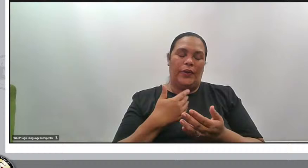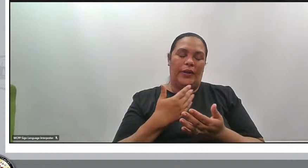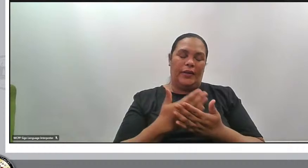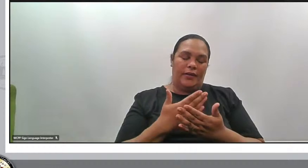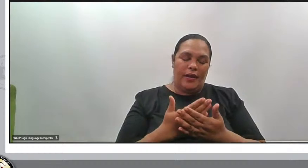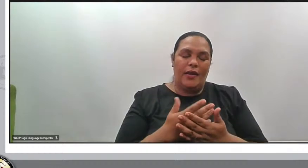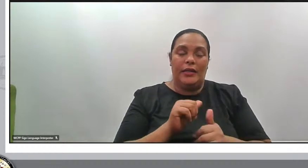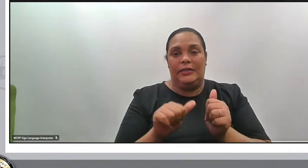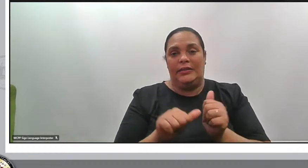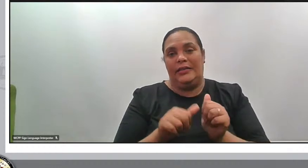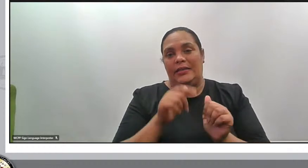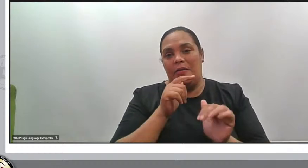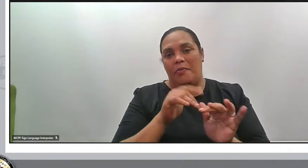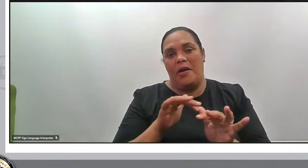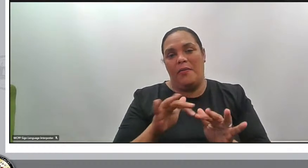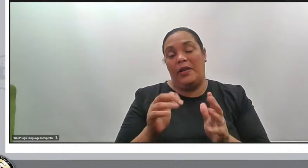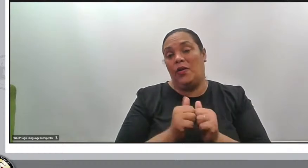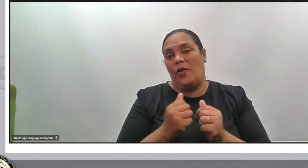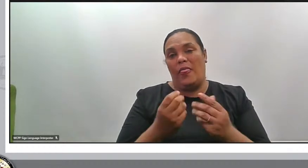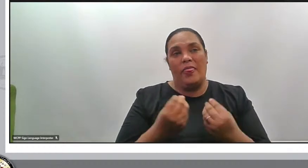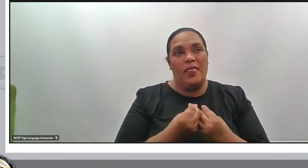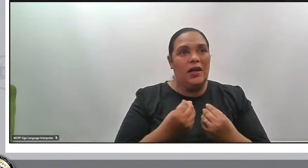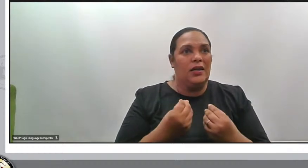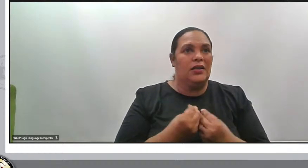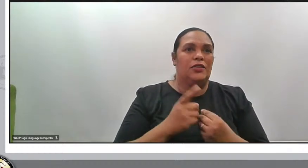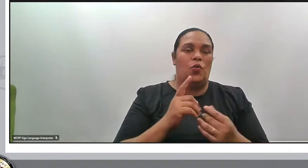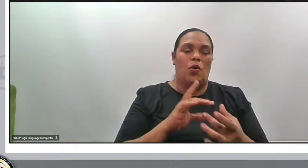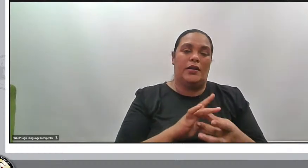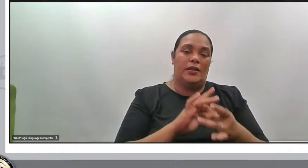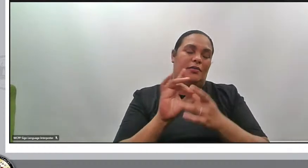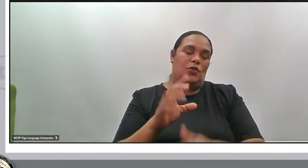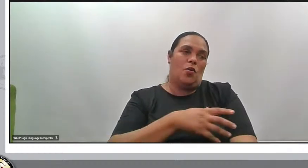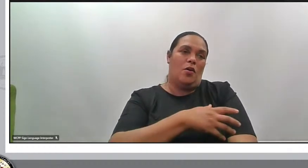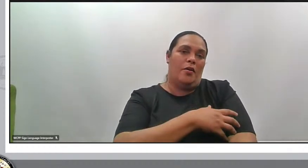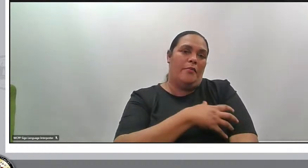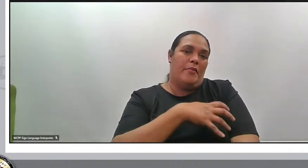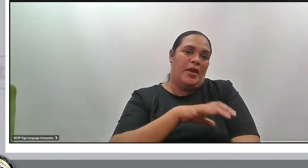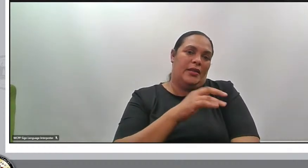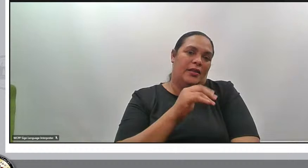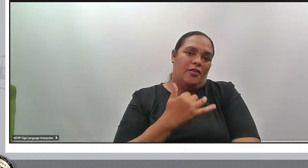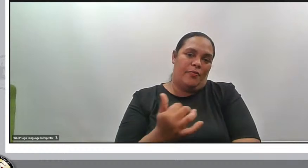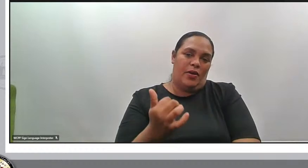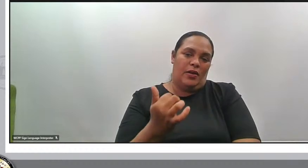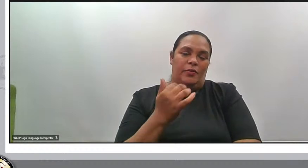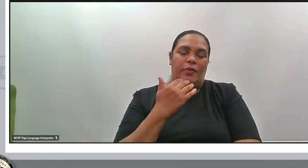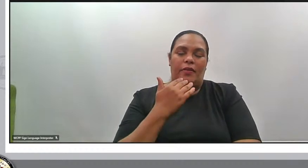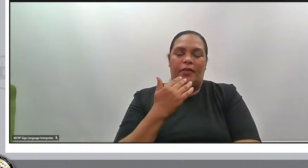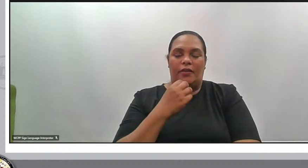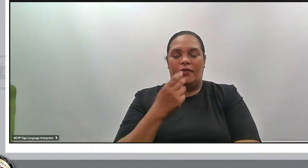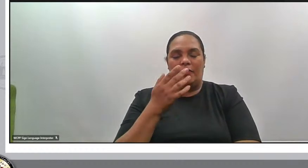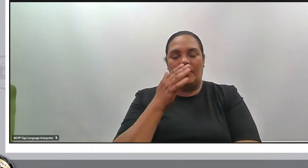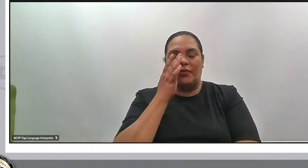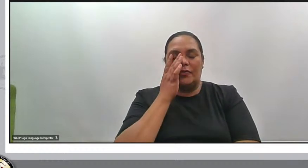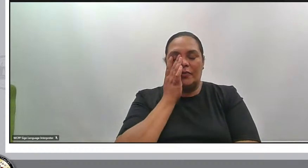the public with things that relates to the mandate of Parliament. Thank you so much.